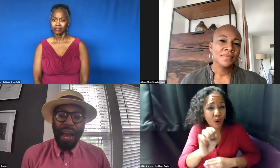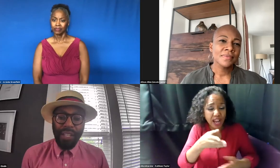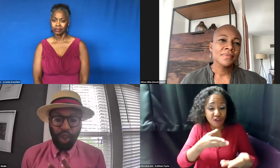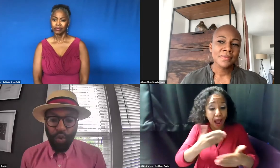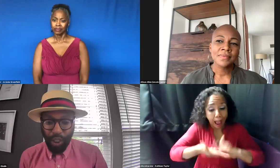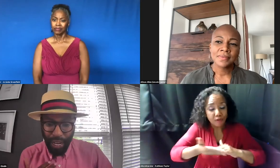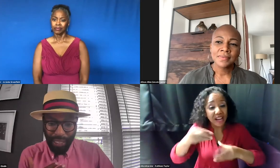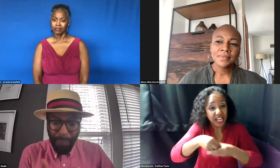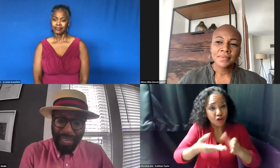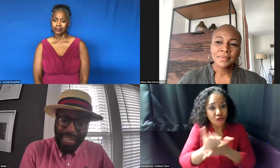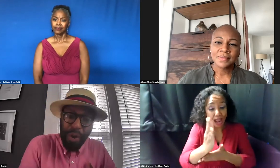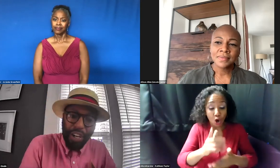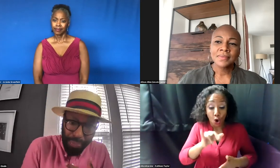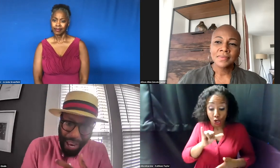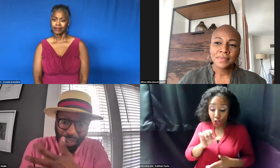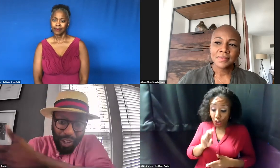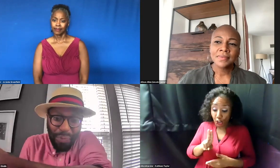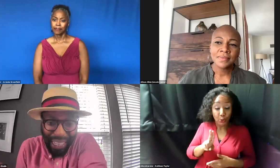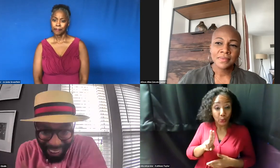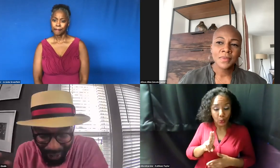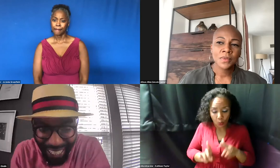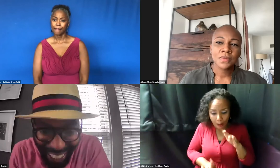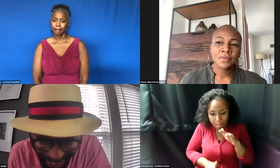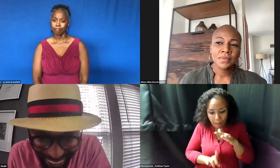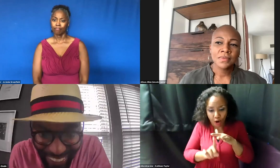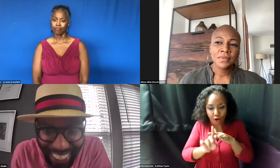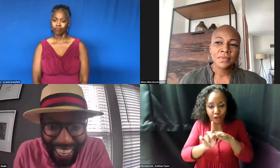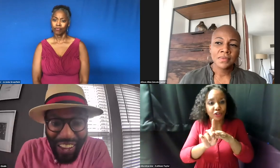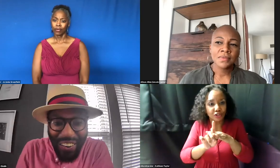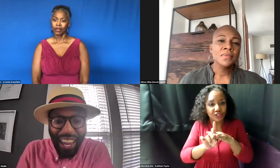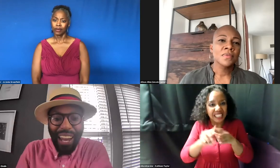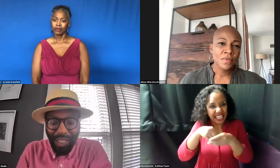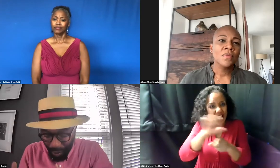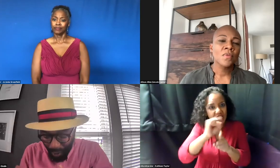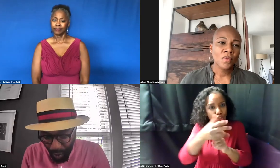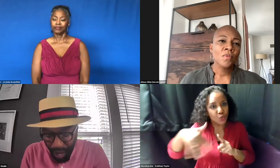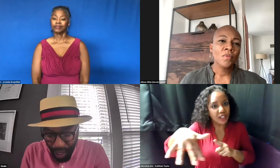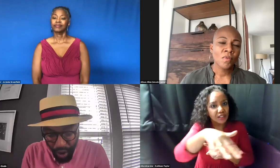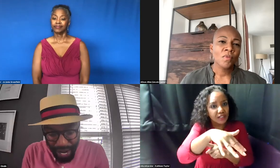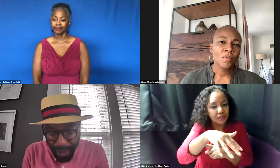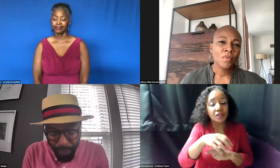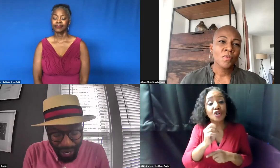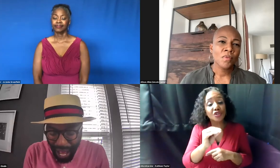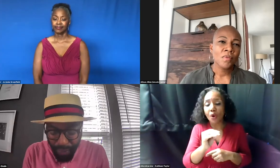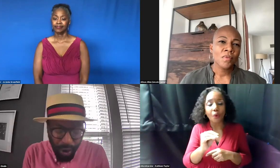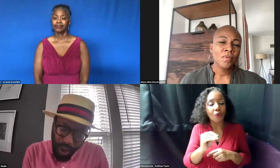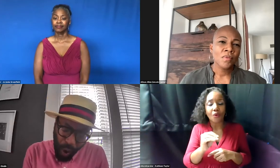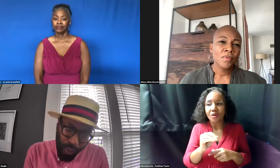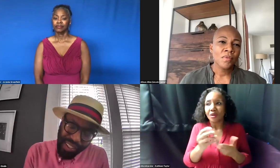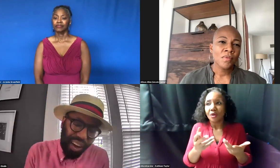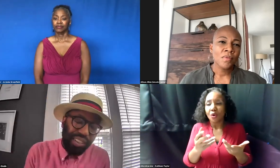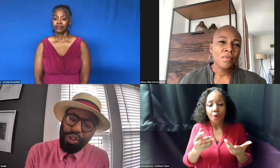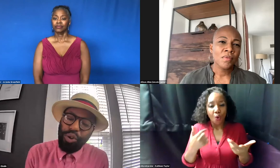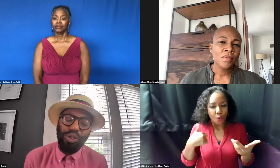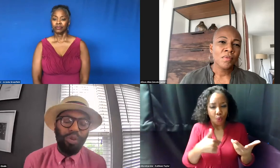you will find that the you that you need to be emerges based on the circumstances that you're in, right? Like, so you're not, we are not, you know,